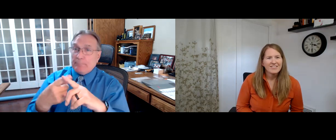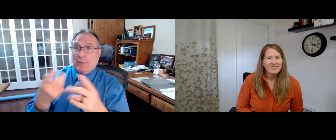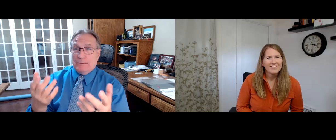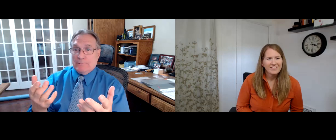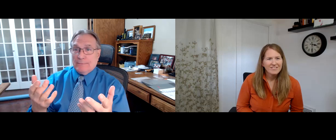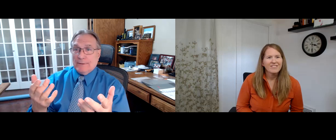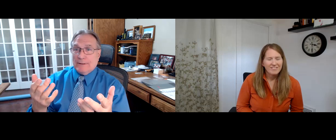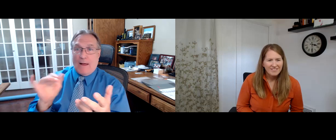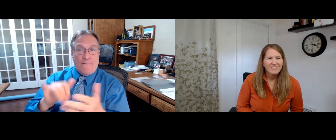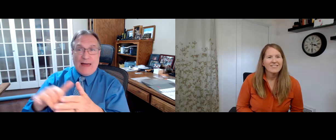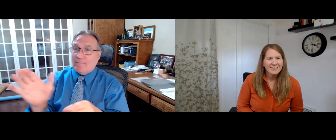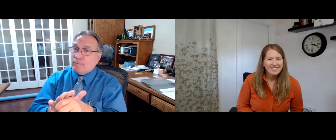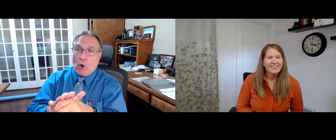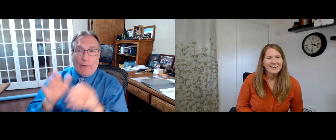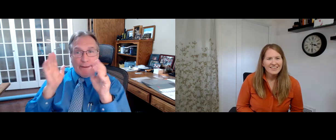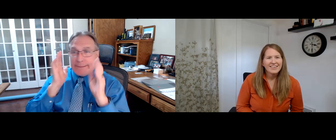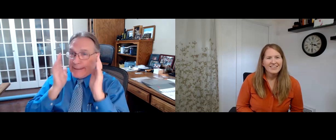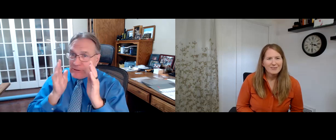temple, not full attention.